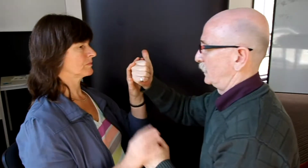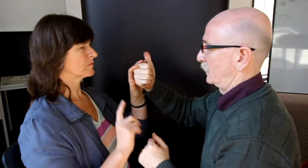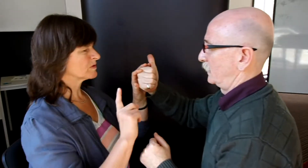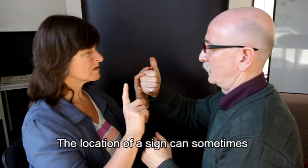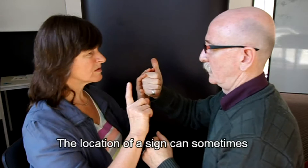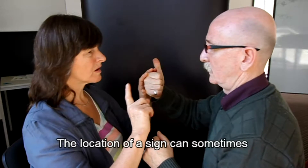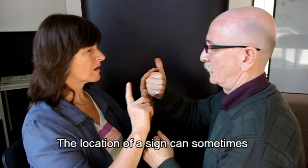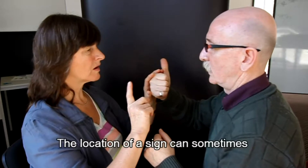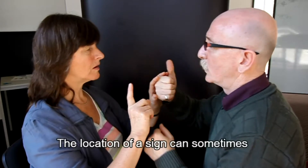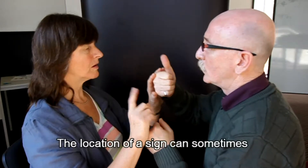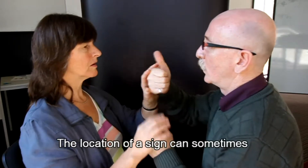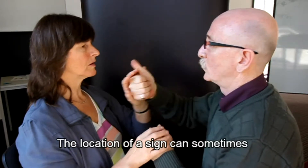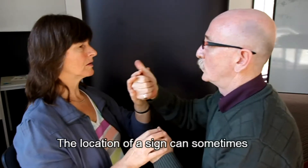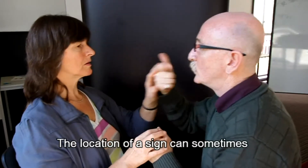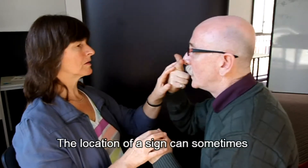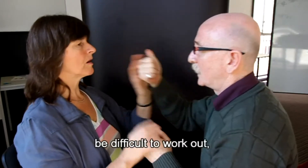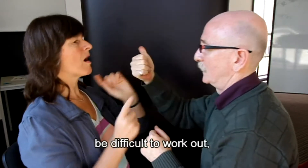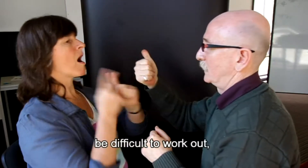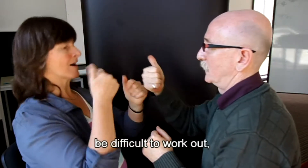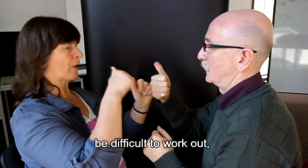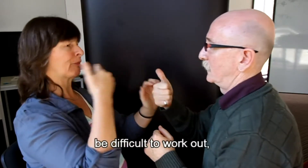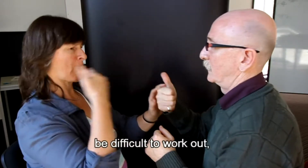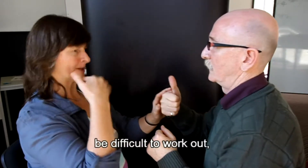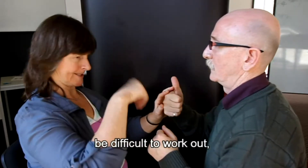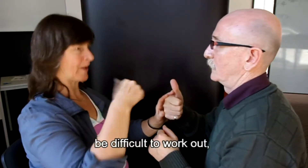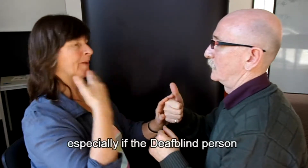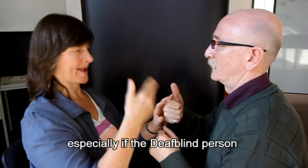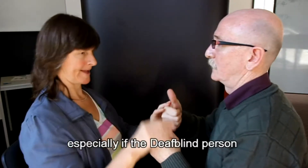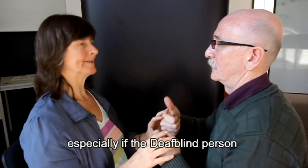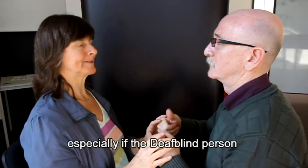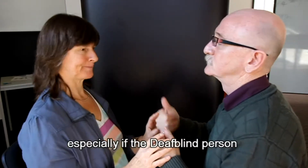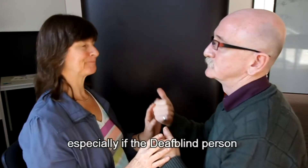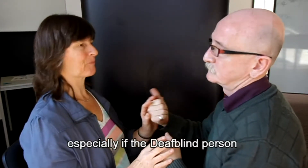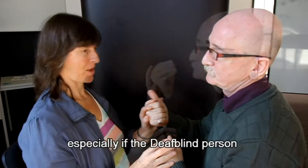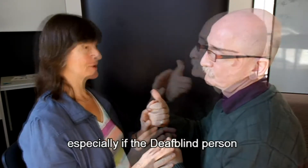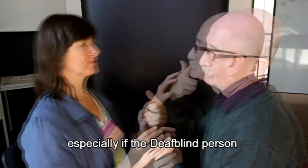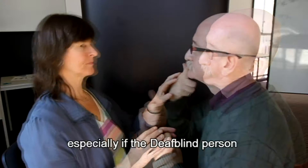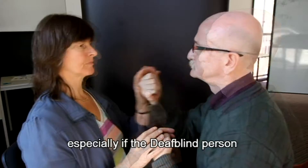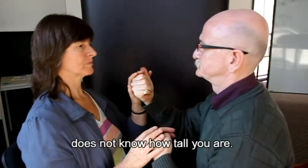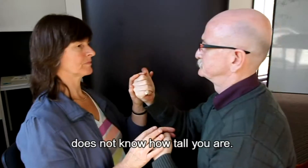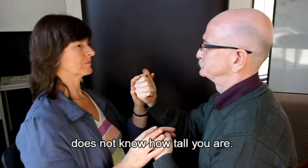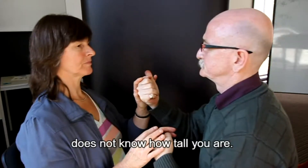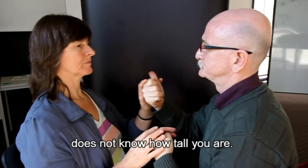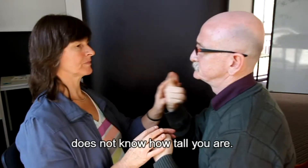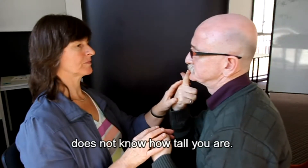The location of a sign can sometimes be difficult to work out, especially if the deafblind person does not know how tall you